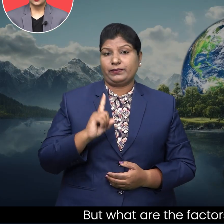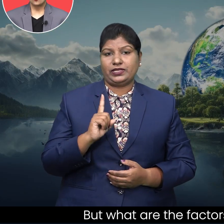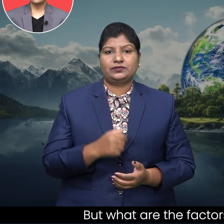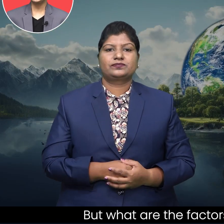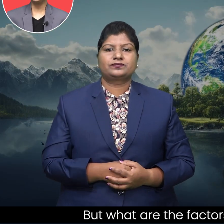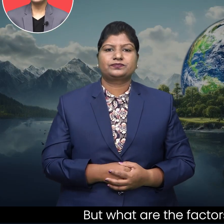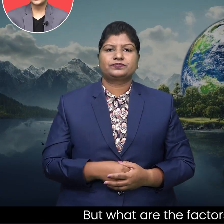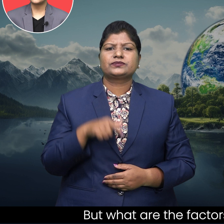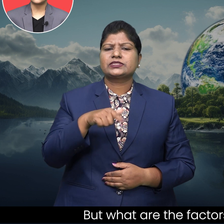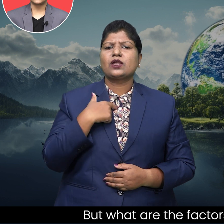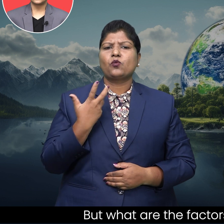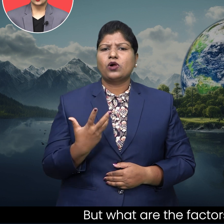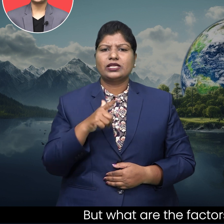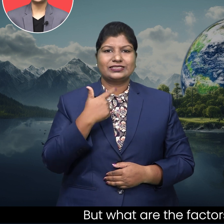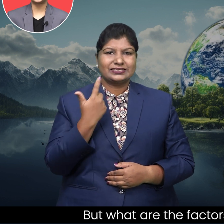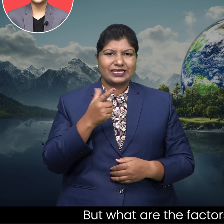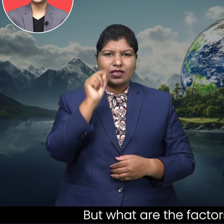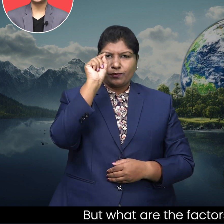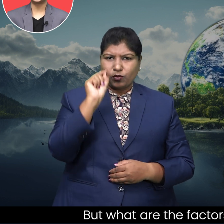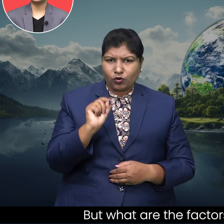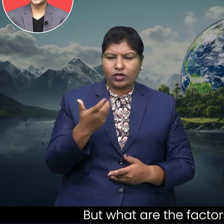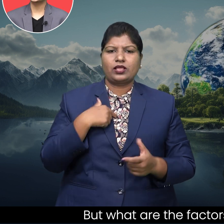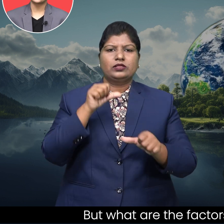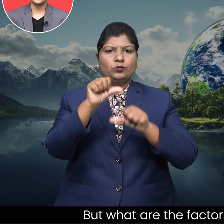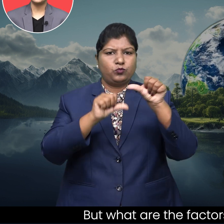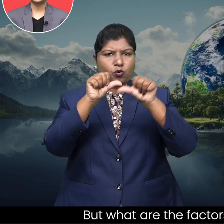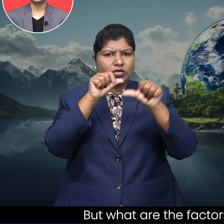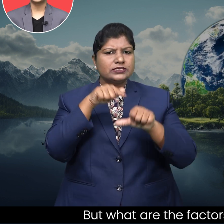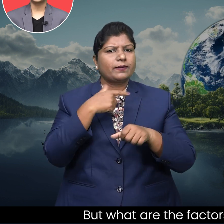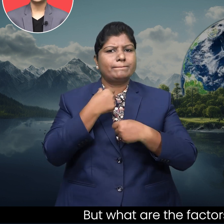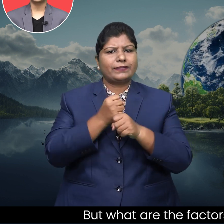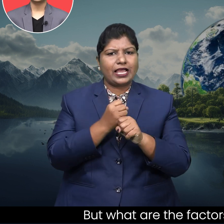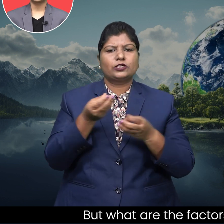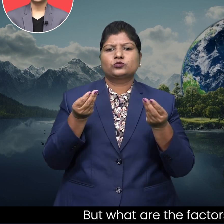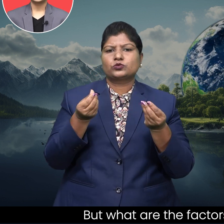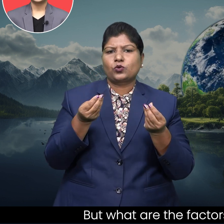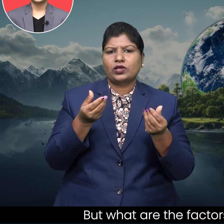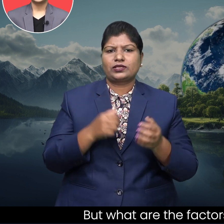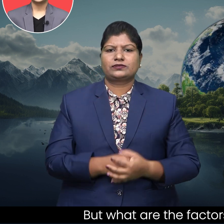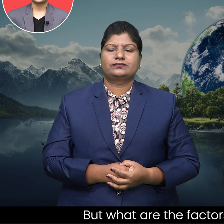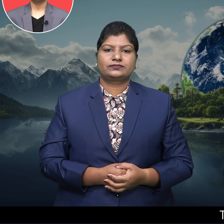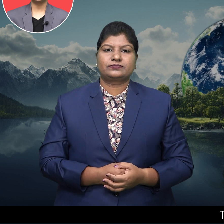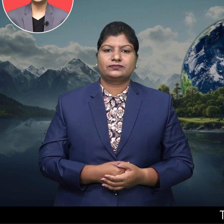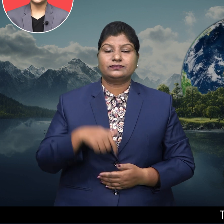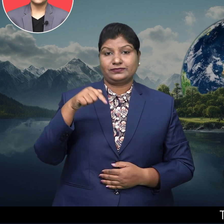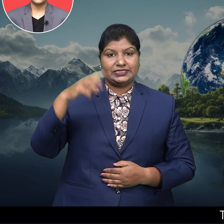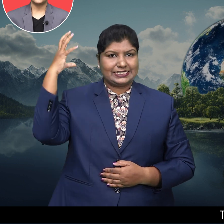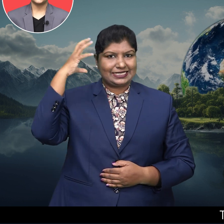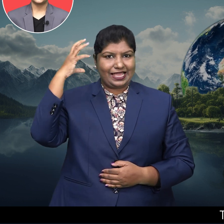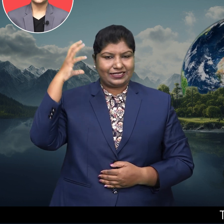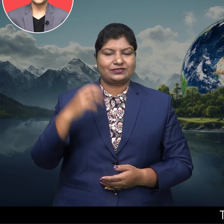But what are the factors or process that make soil? The